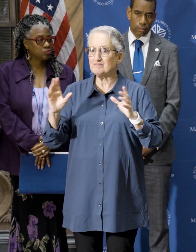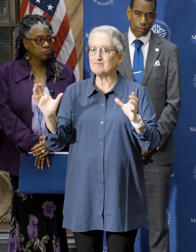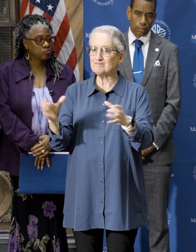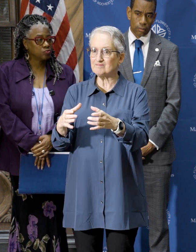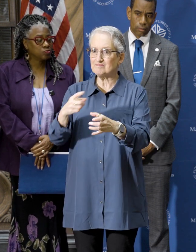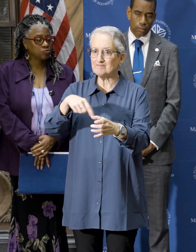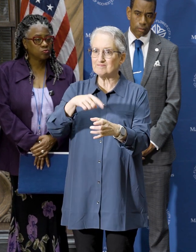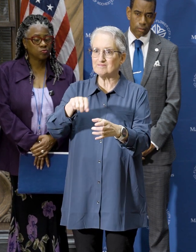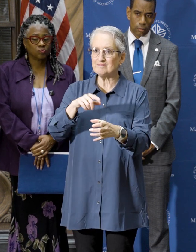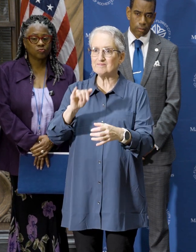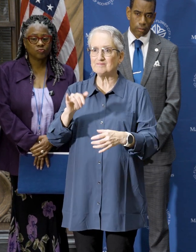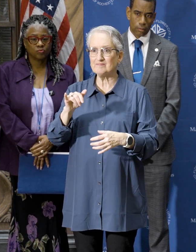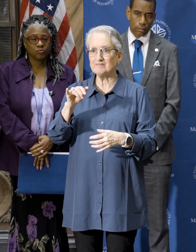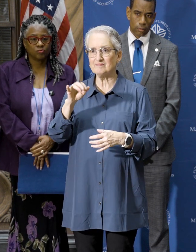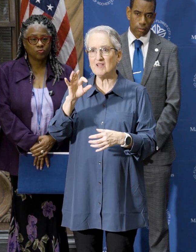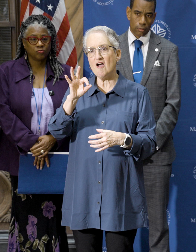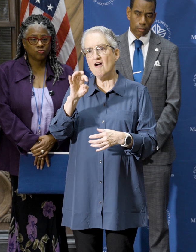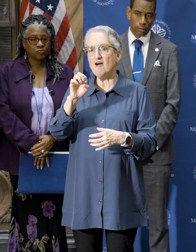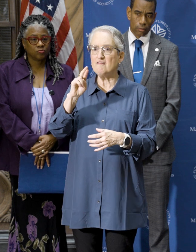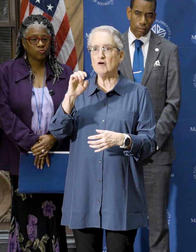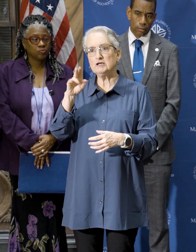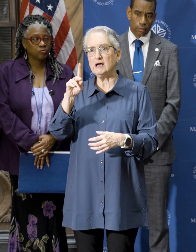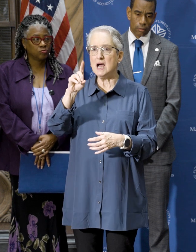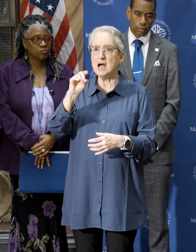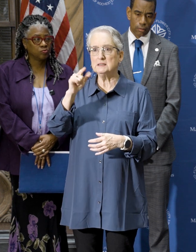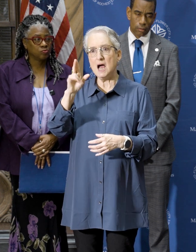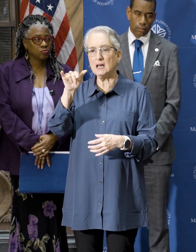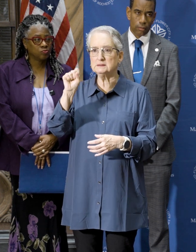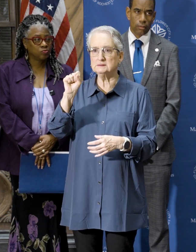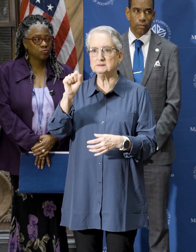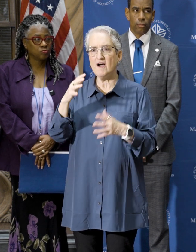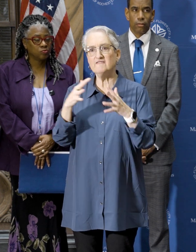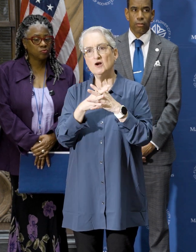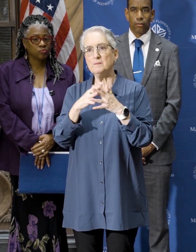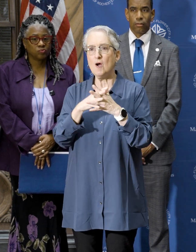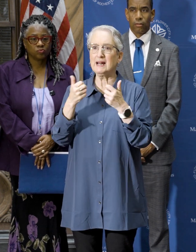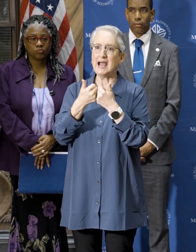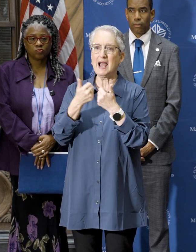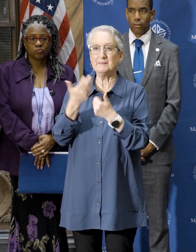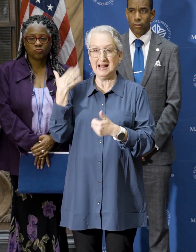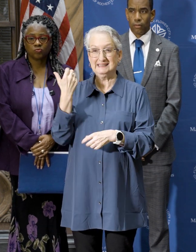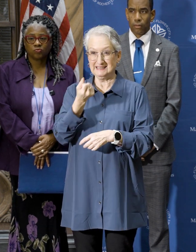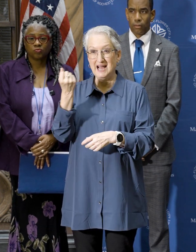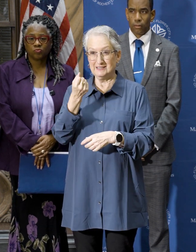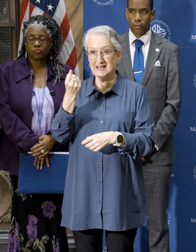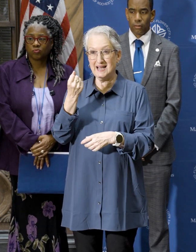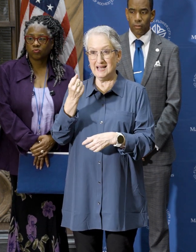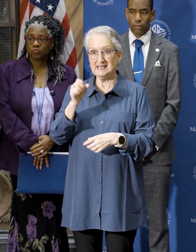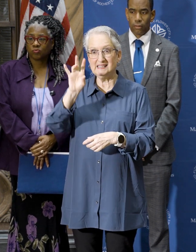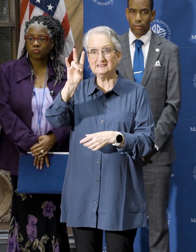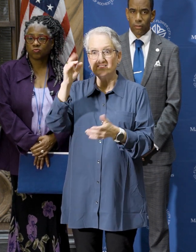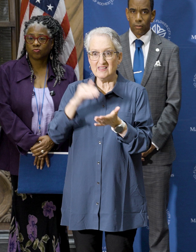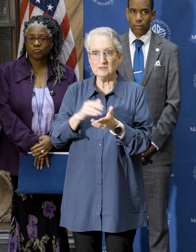Classic football game on Saturday. Around 7,000 people attended and watched two HBCU